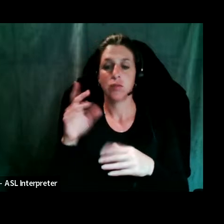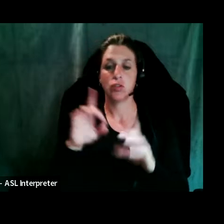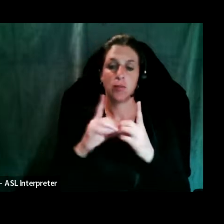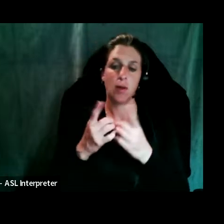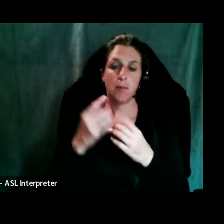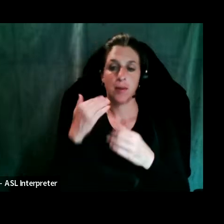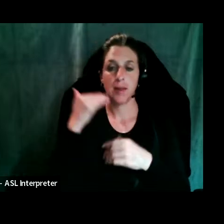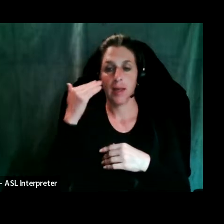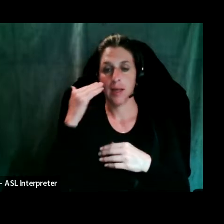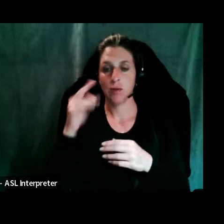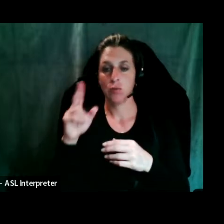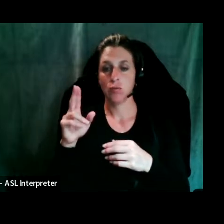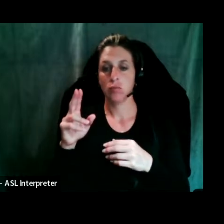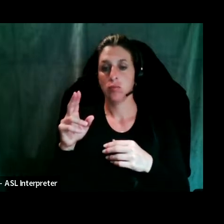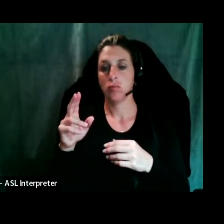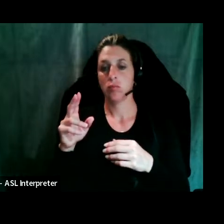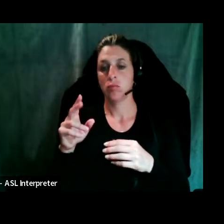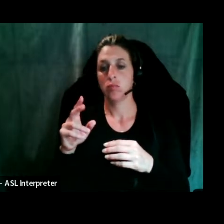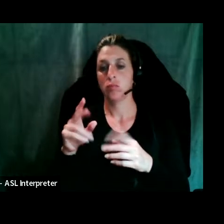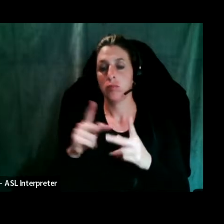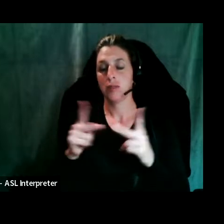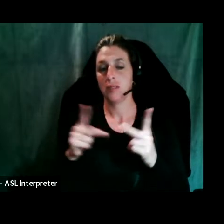Thank you. Comments from the board?